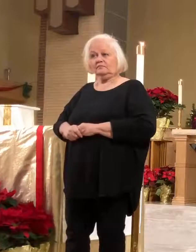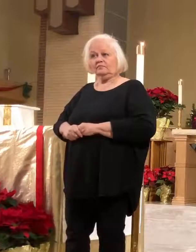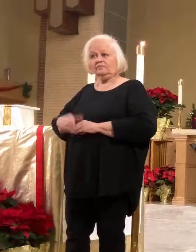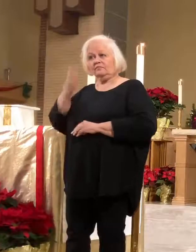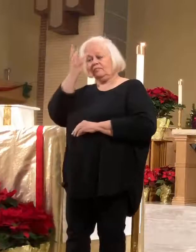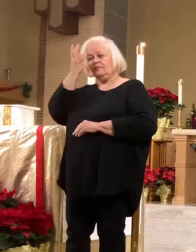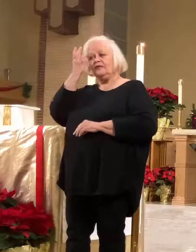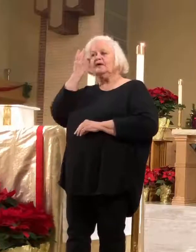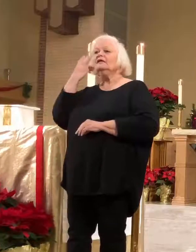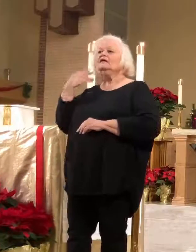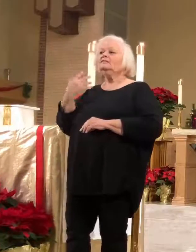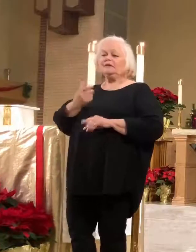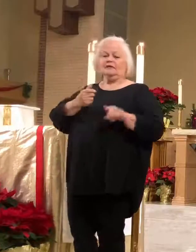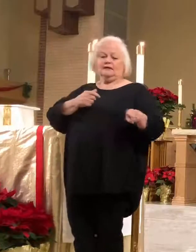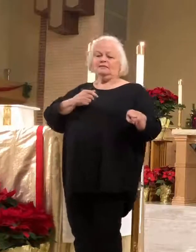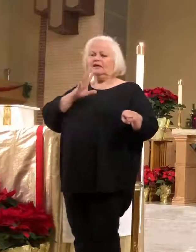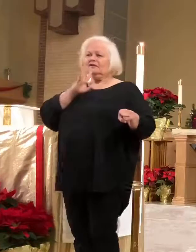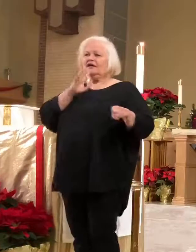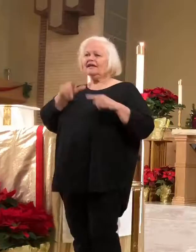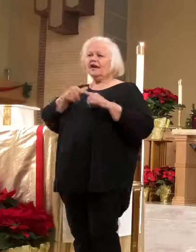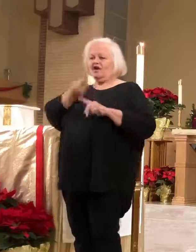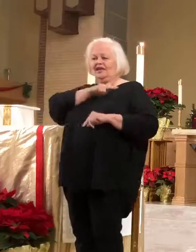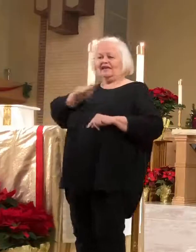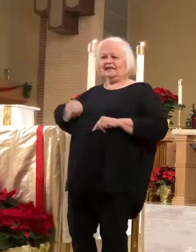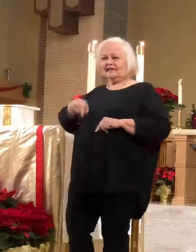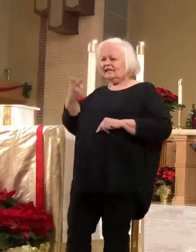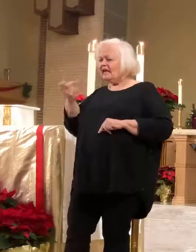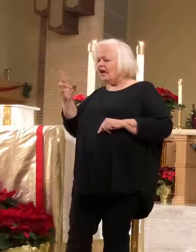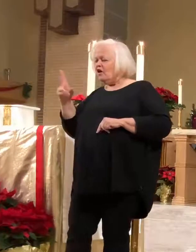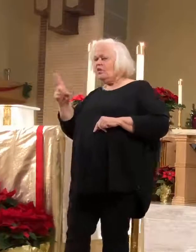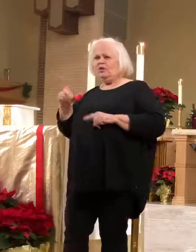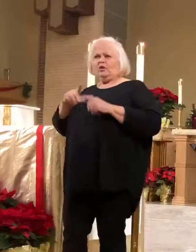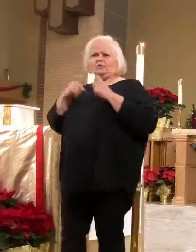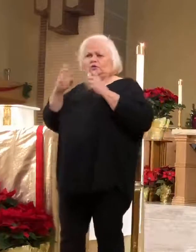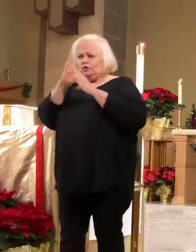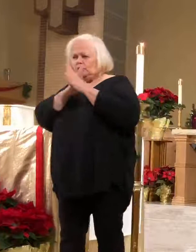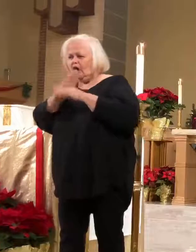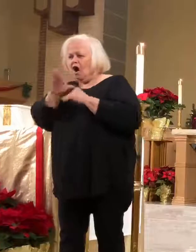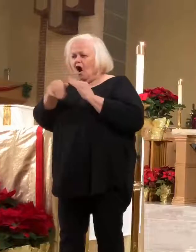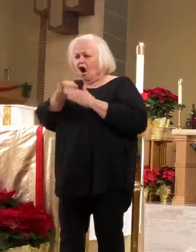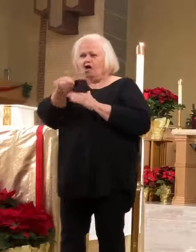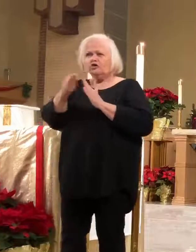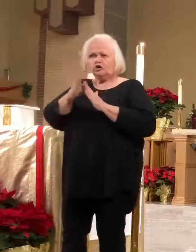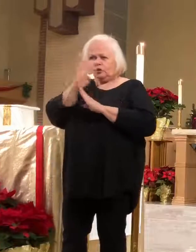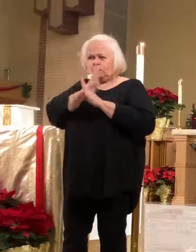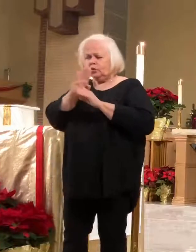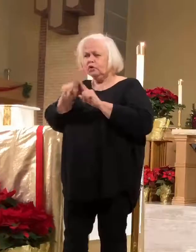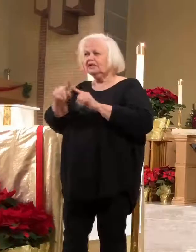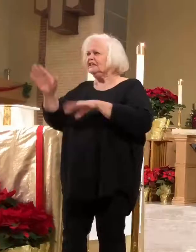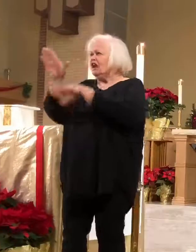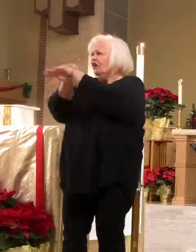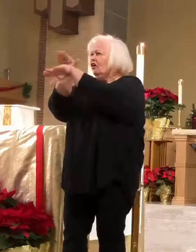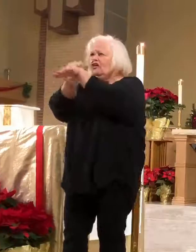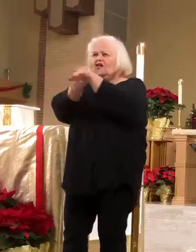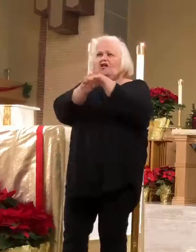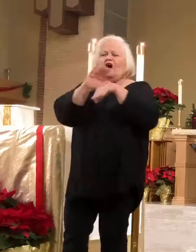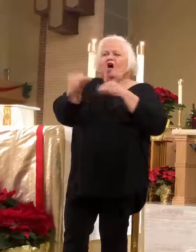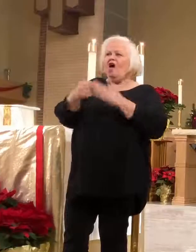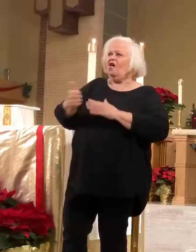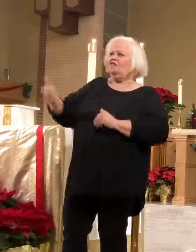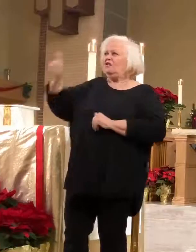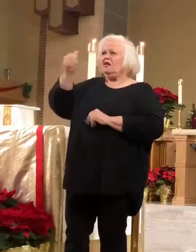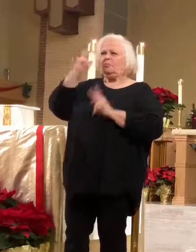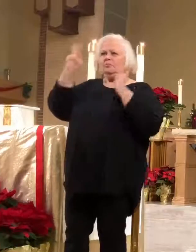But back to what we were saying, King Herod heard this, he was greatly troubled, and all Jerusalem with him. Assembling all the chief priests and the scribes,